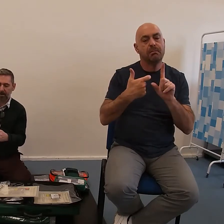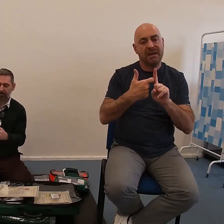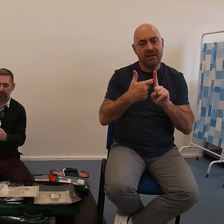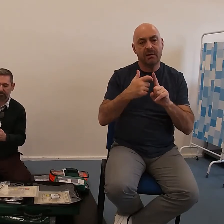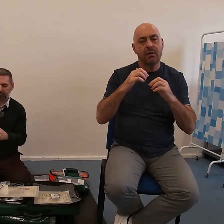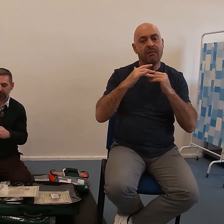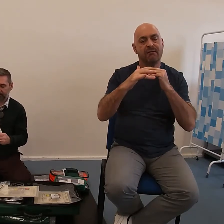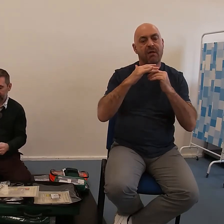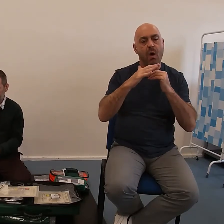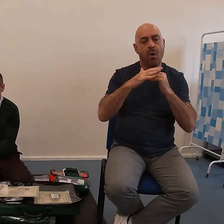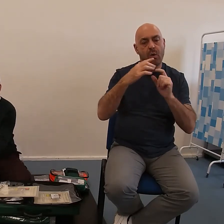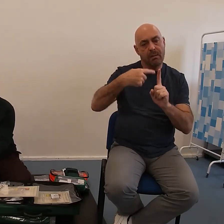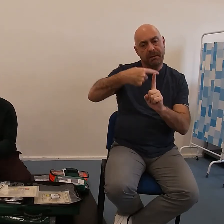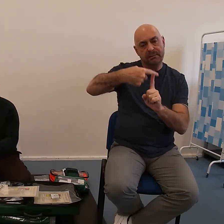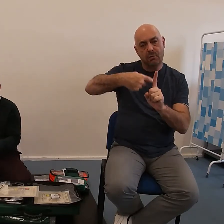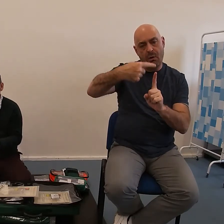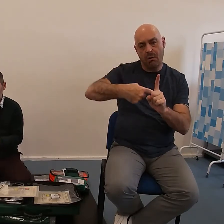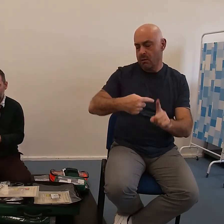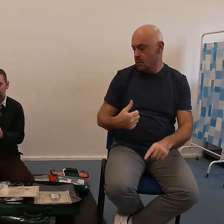Now,